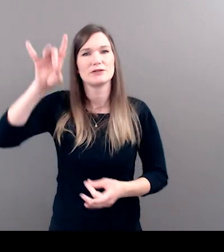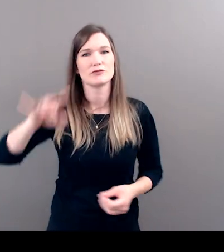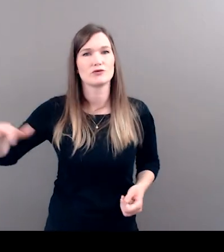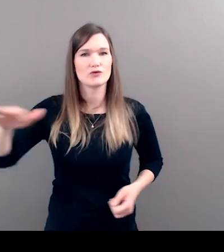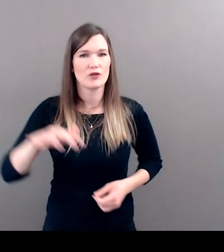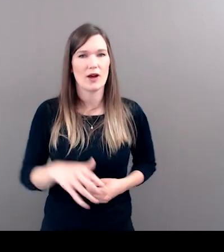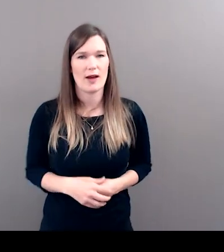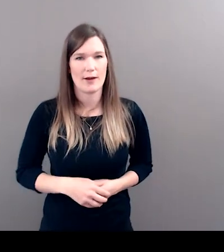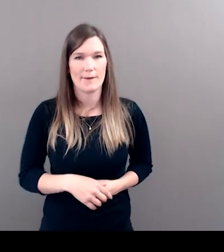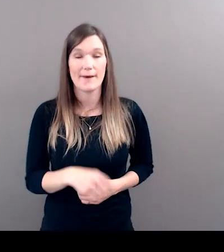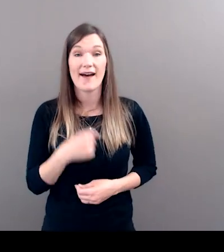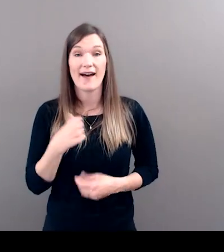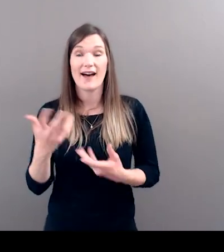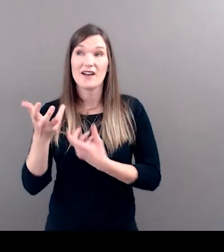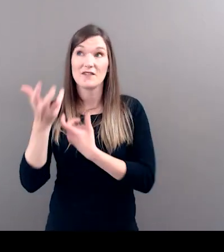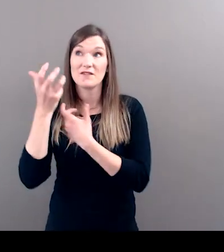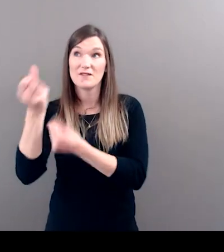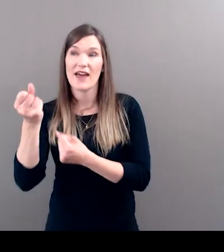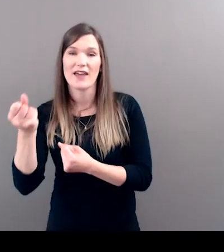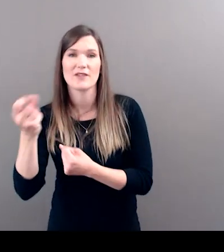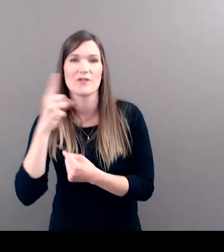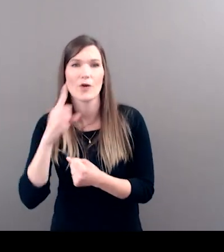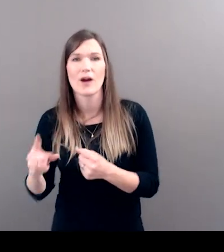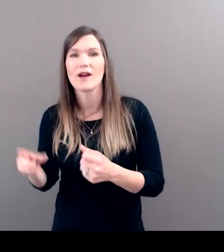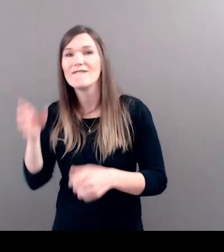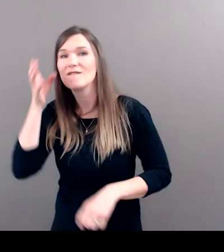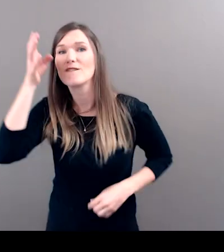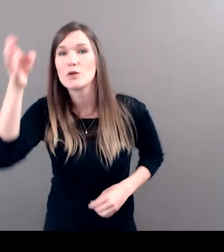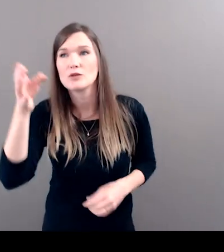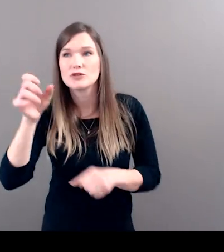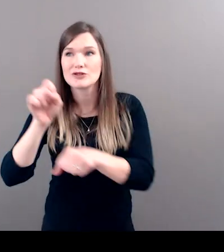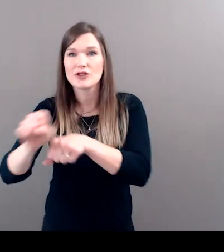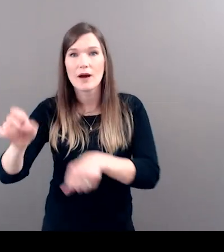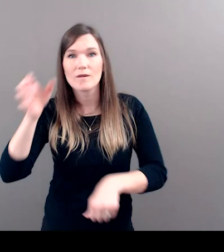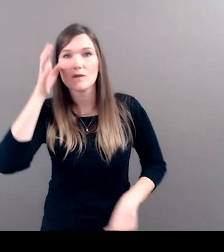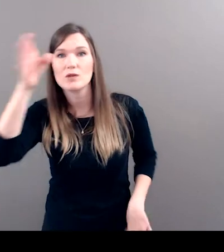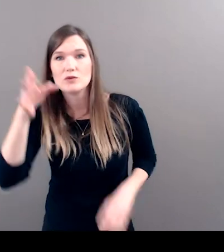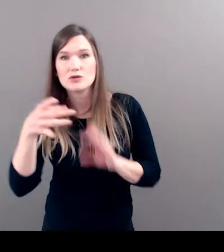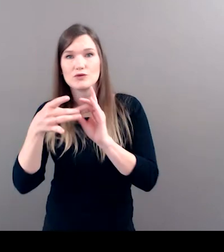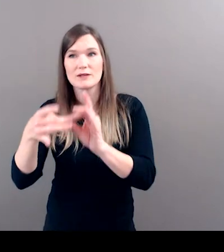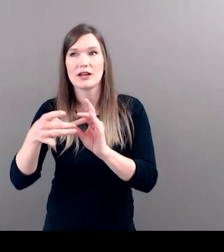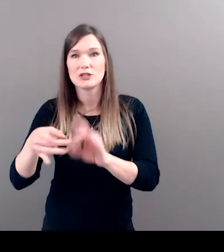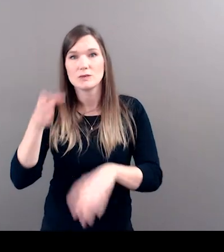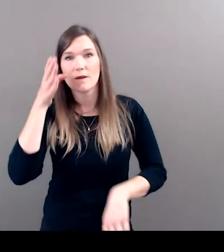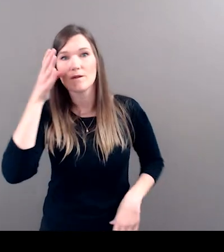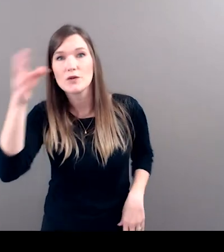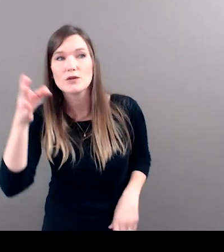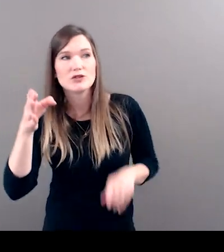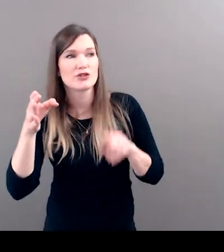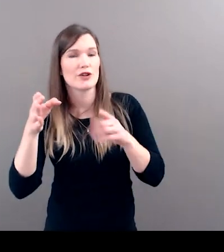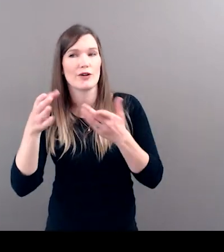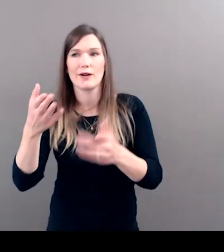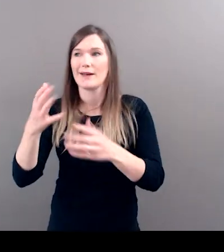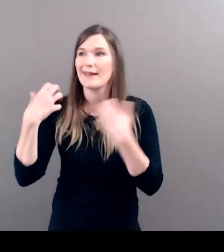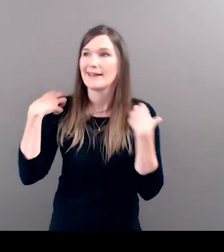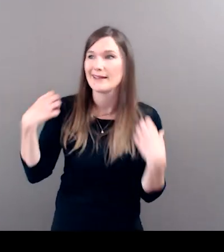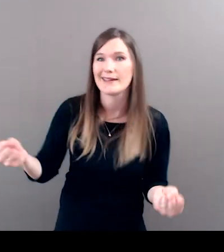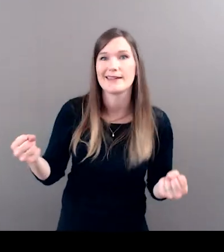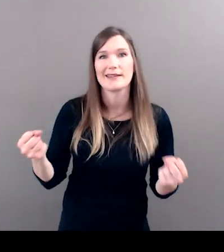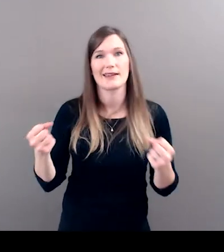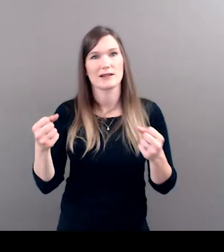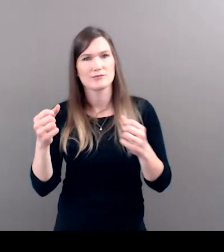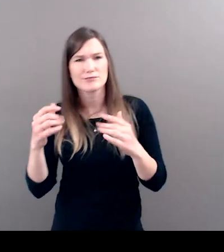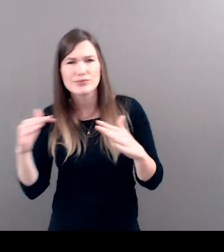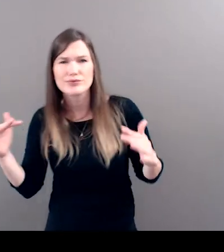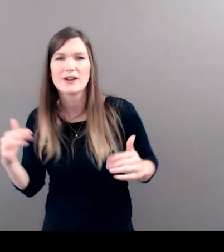is that job, that relationship, that person's health, that person's healing. That's what I'm giving to us, and